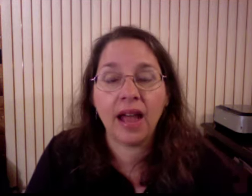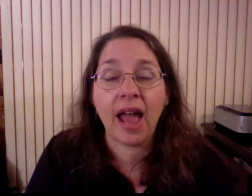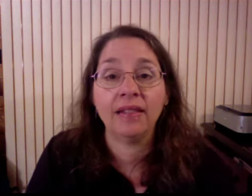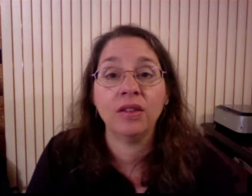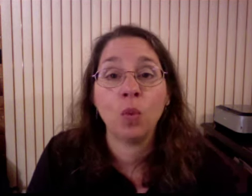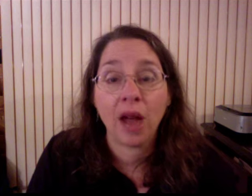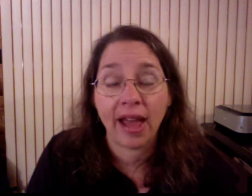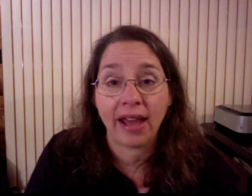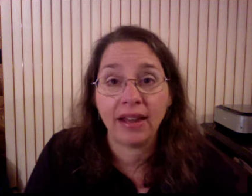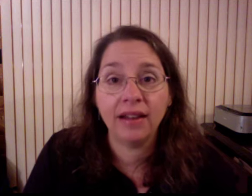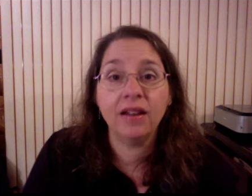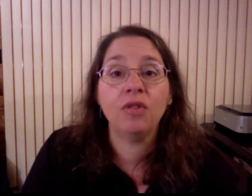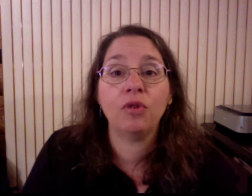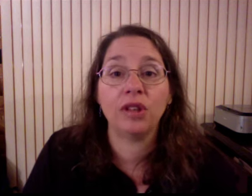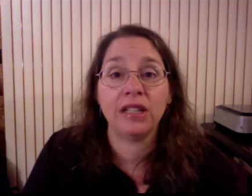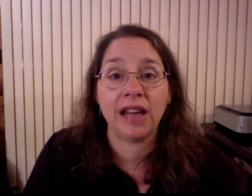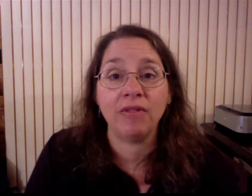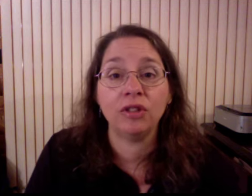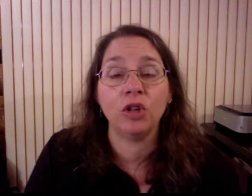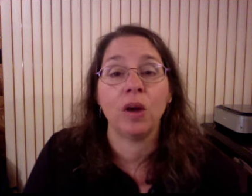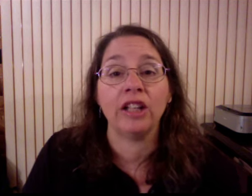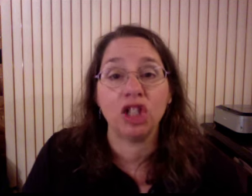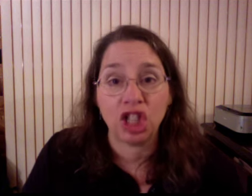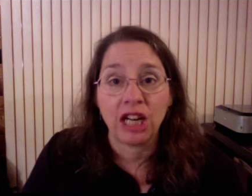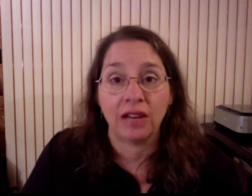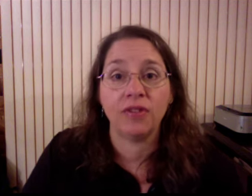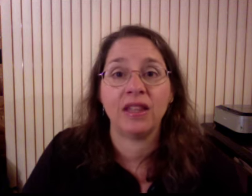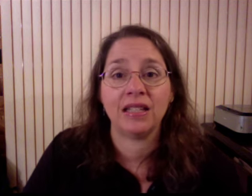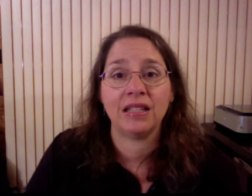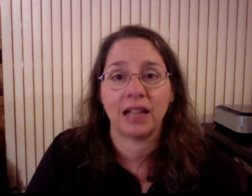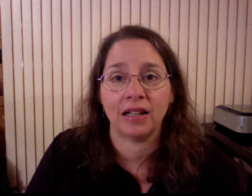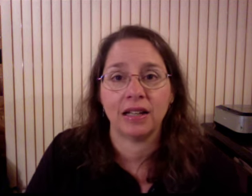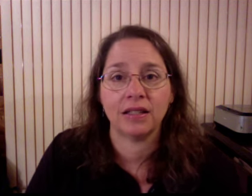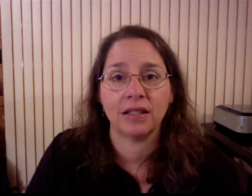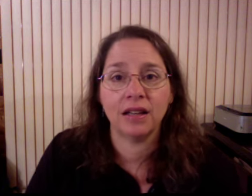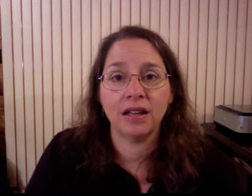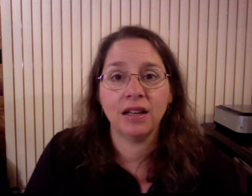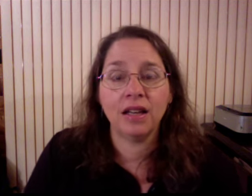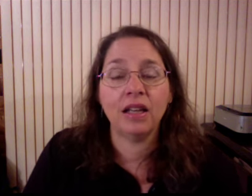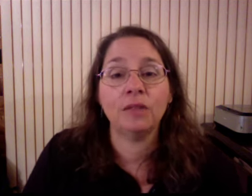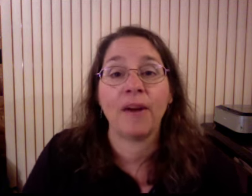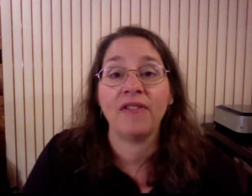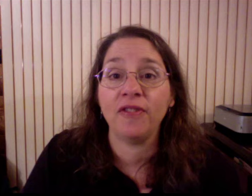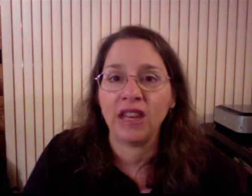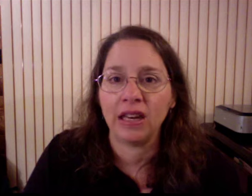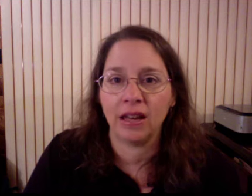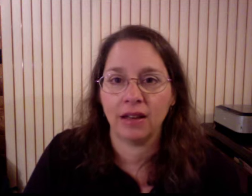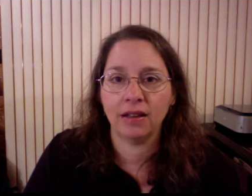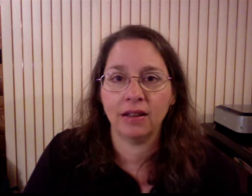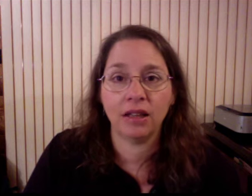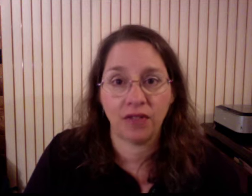And the way for the devil to achieve this sickness is by feeding the